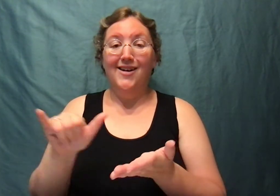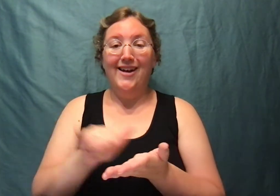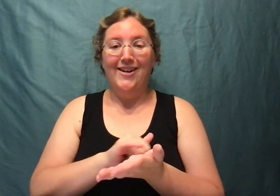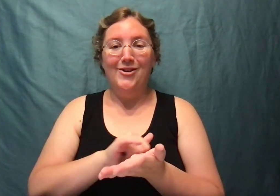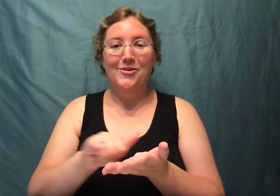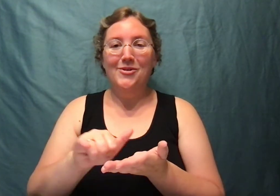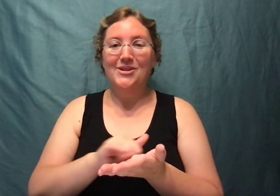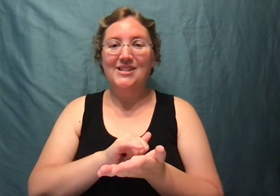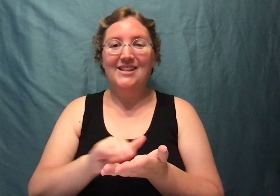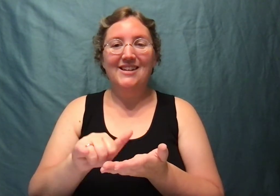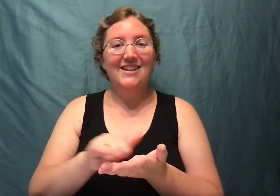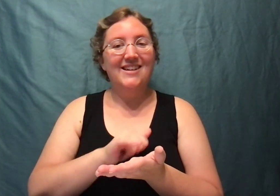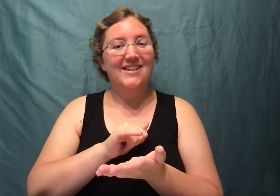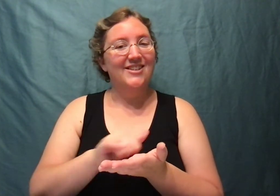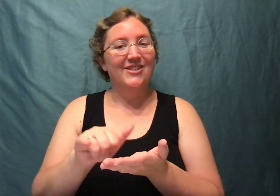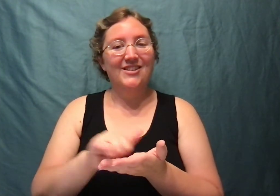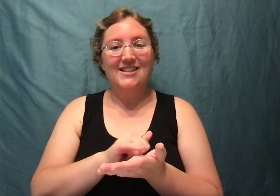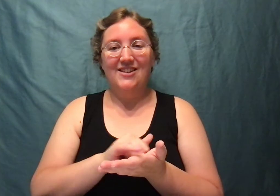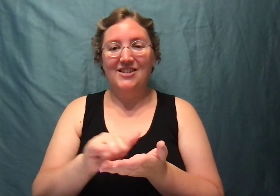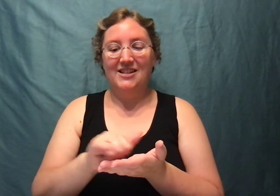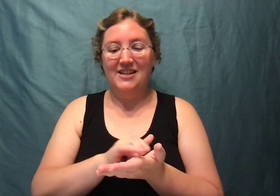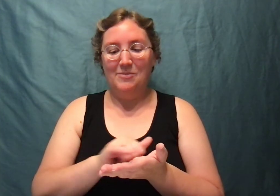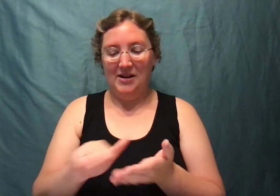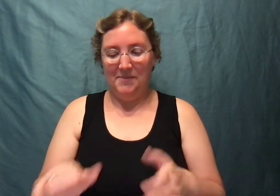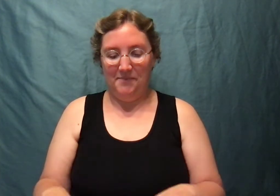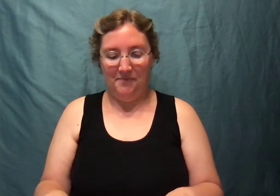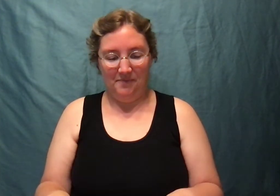and New York City and New York State are signed the same way.